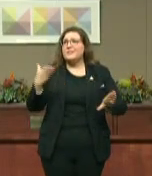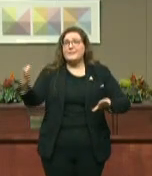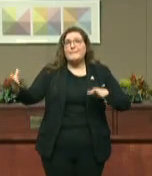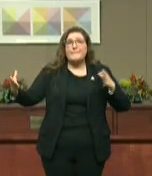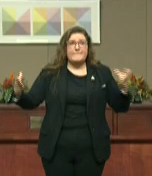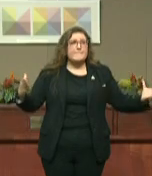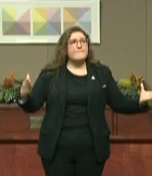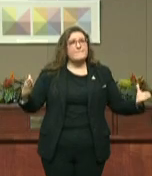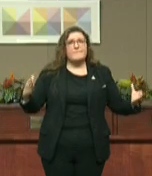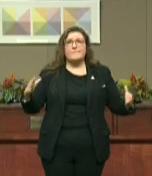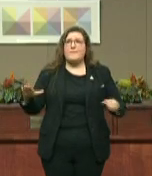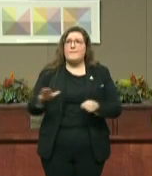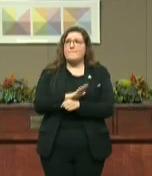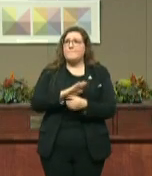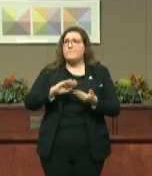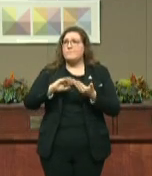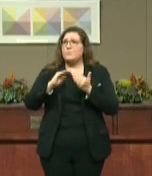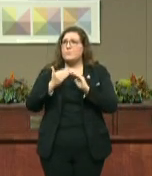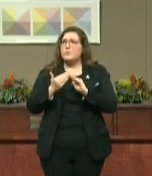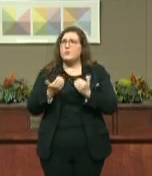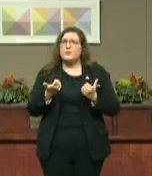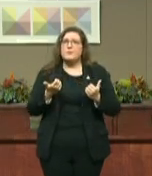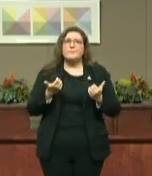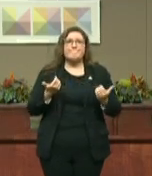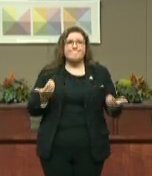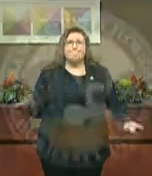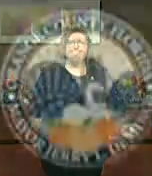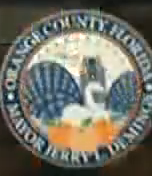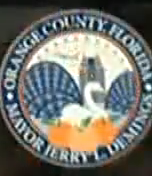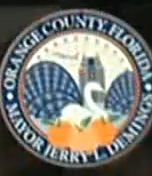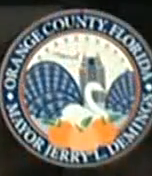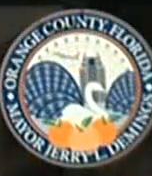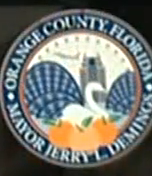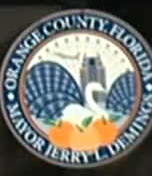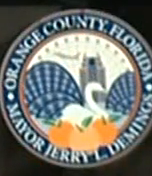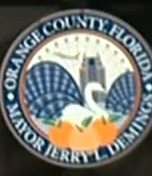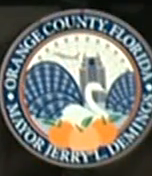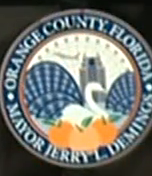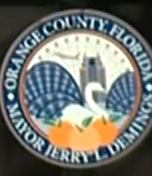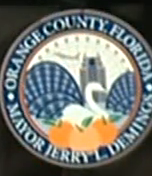had to come together during that tragedy. So